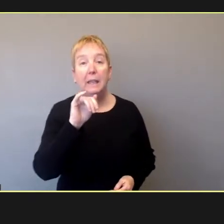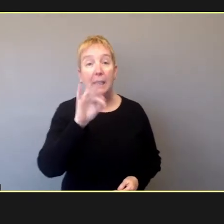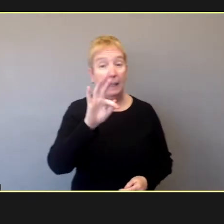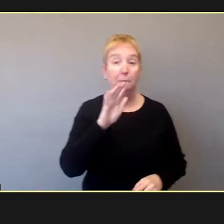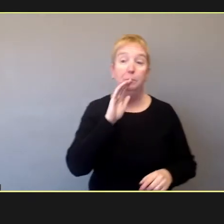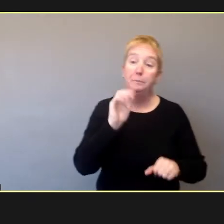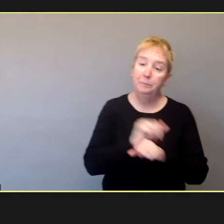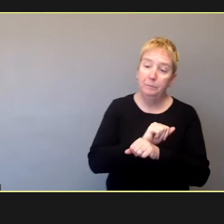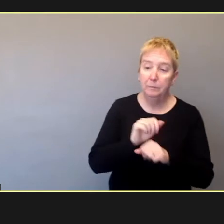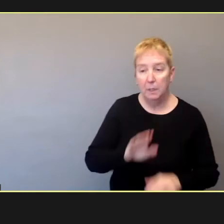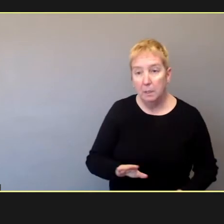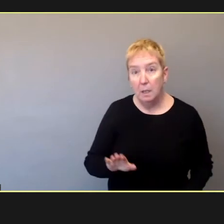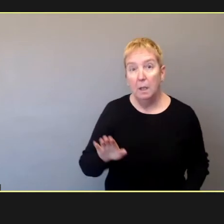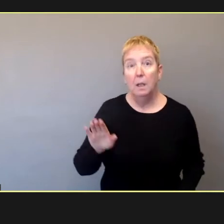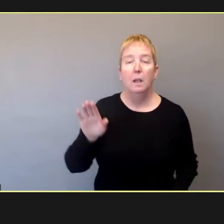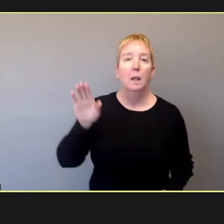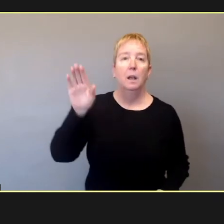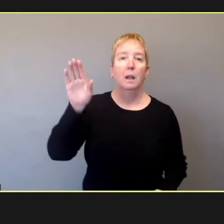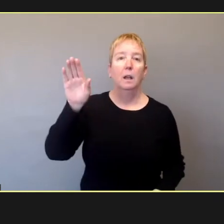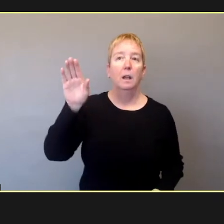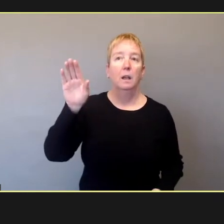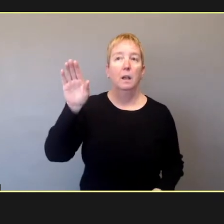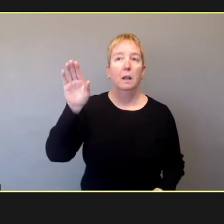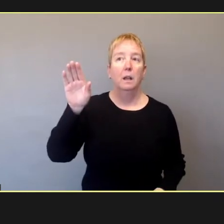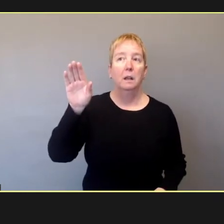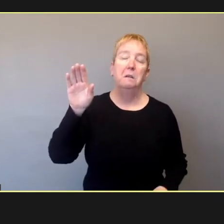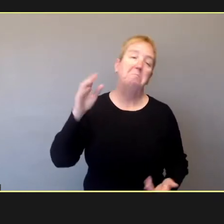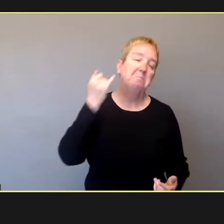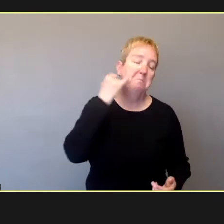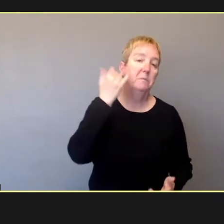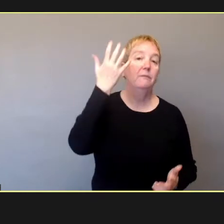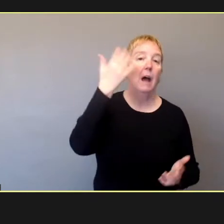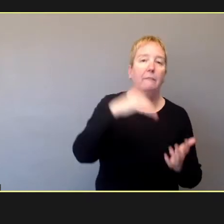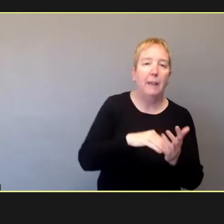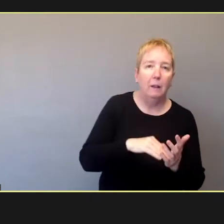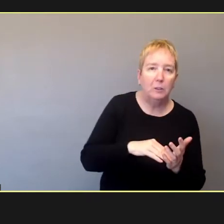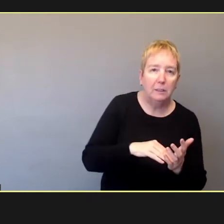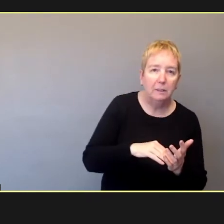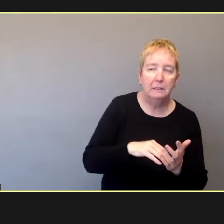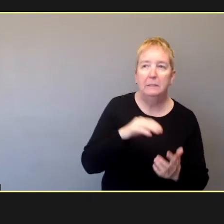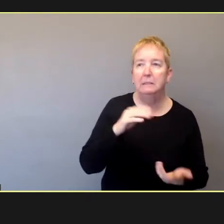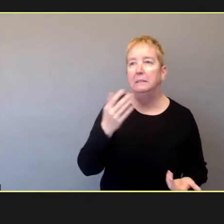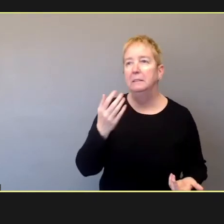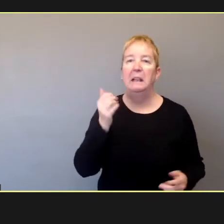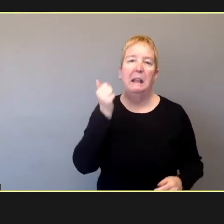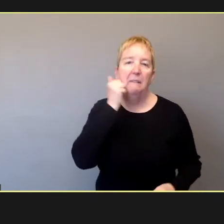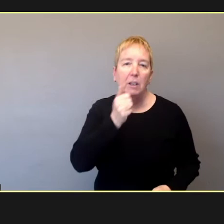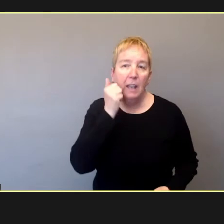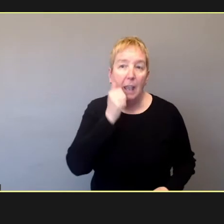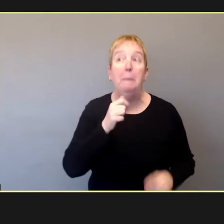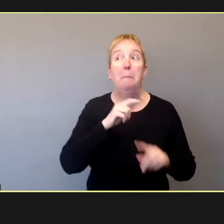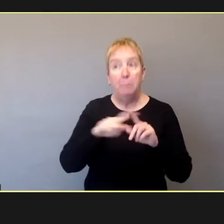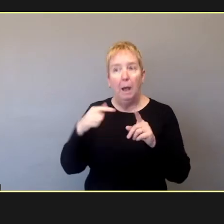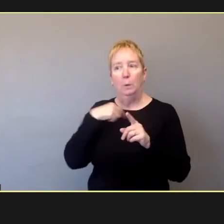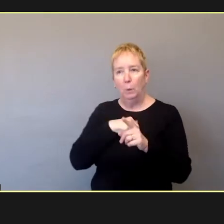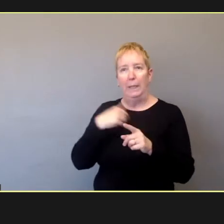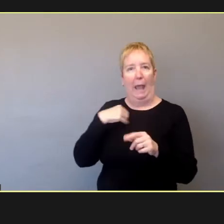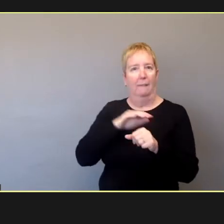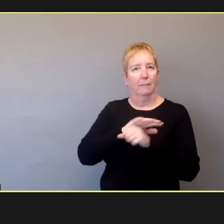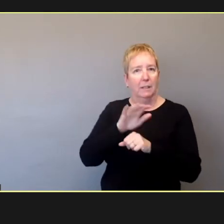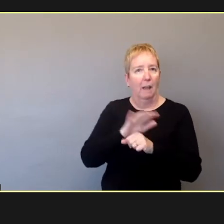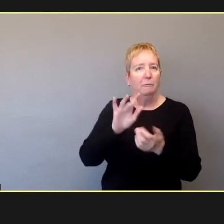a day, but we have an efficient system for getting oral treatments to people that will lower their risk